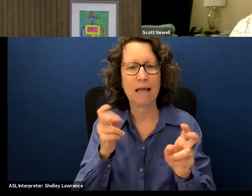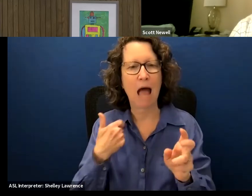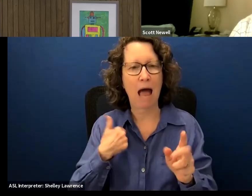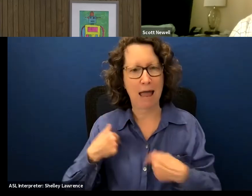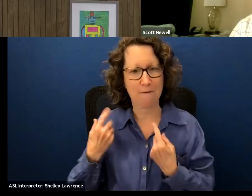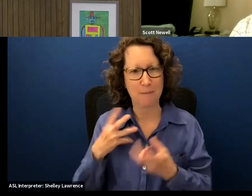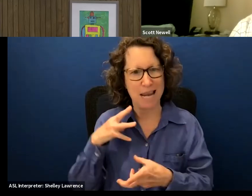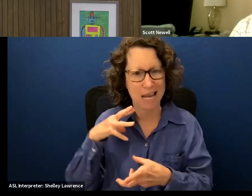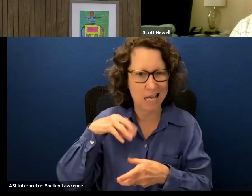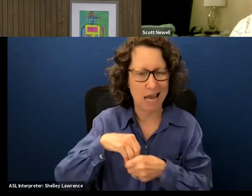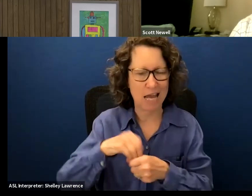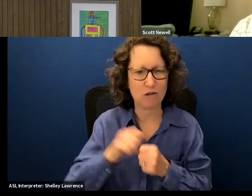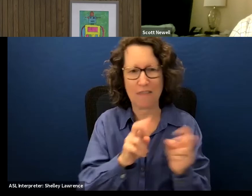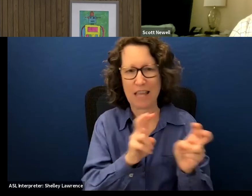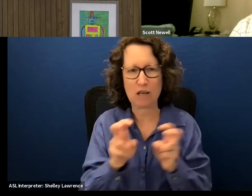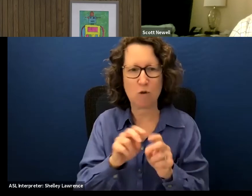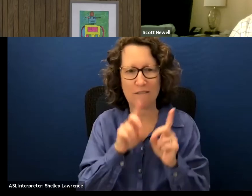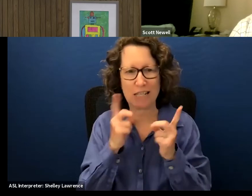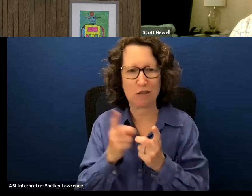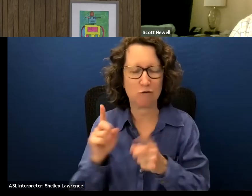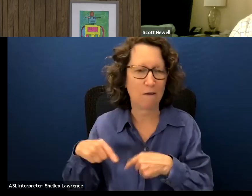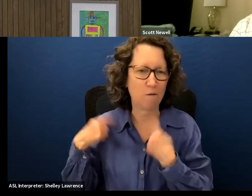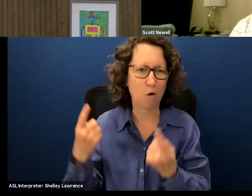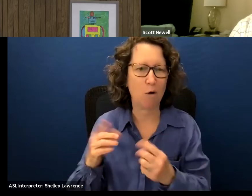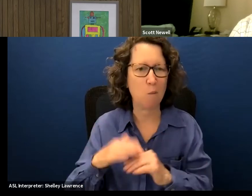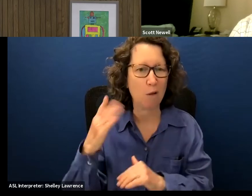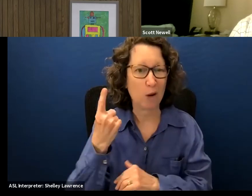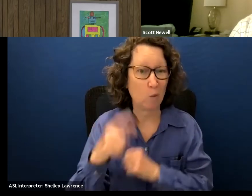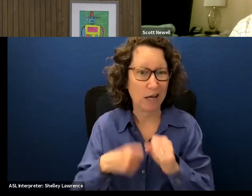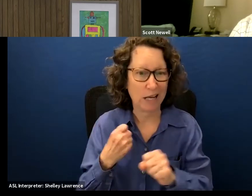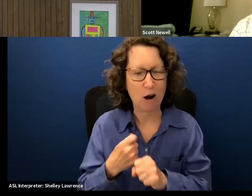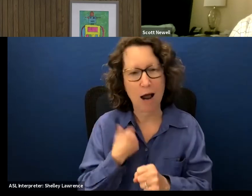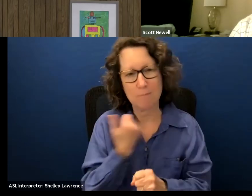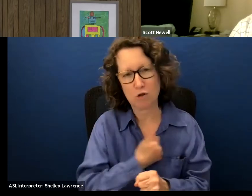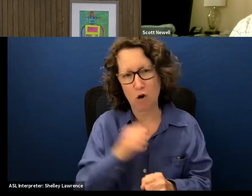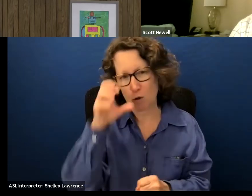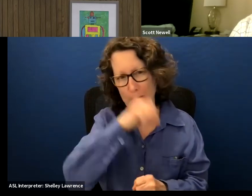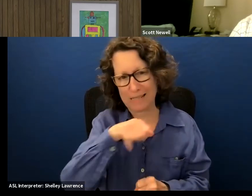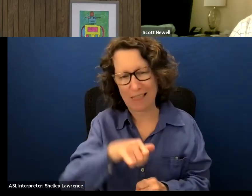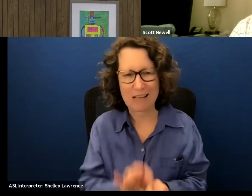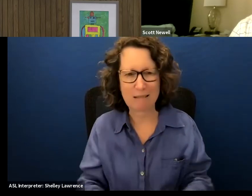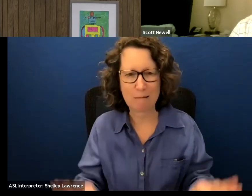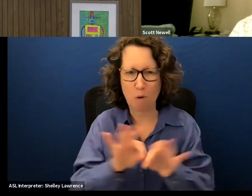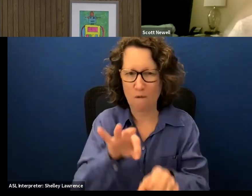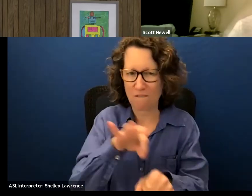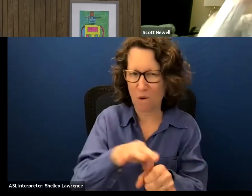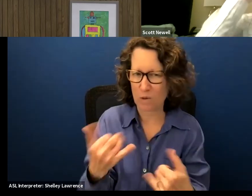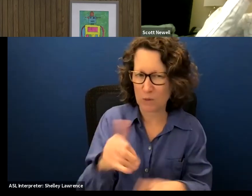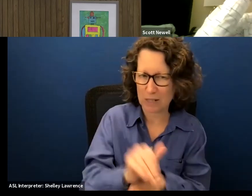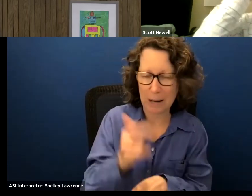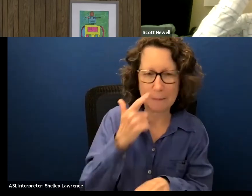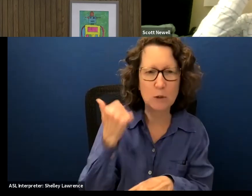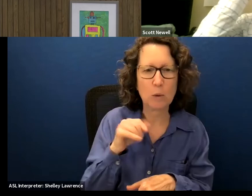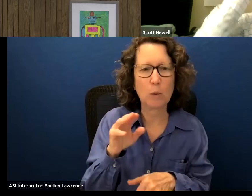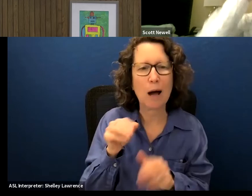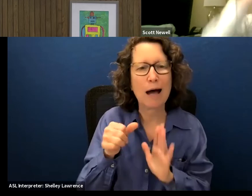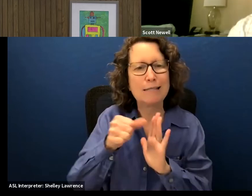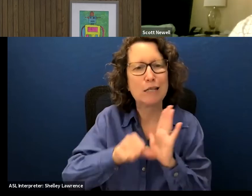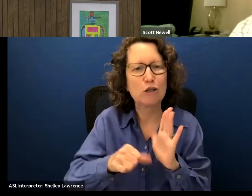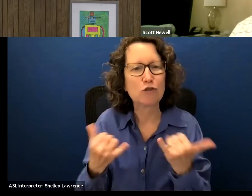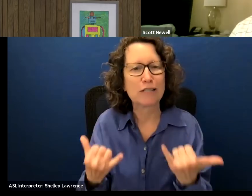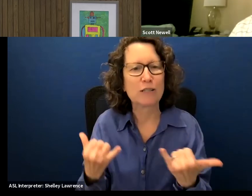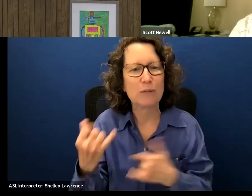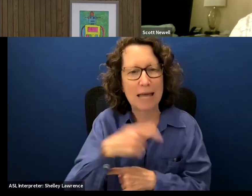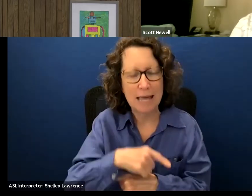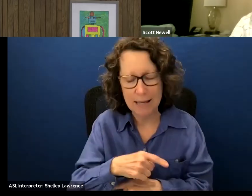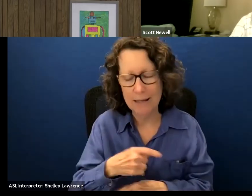been engaged on the issue of districts for over a year, and I'm sorry to miss this important vote tonight due to a minor surgery today.